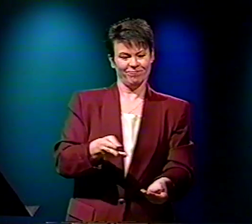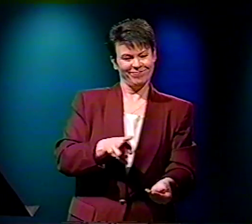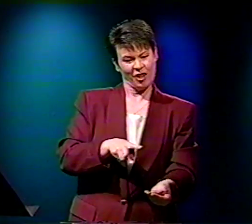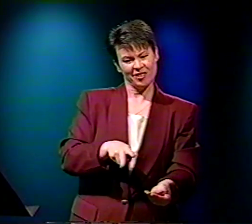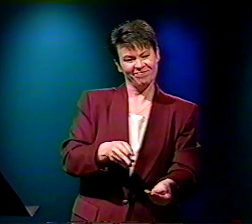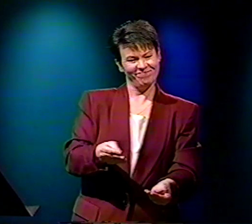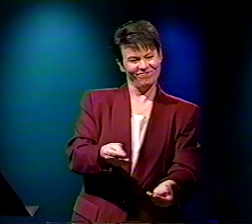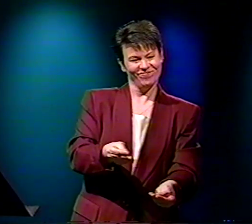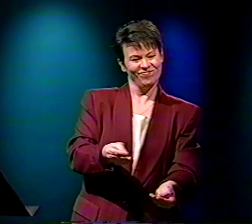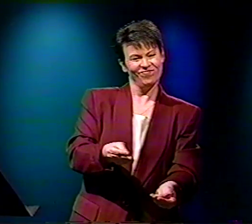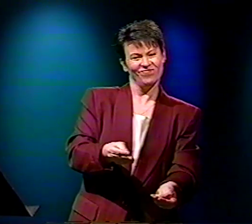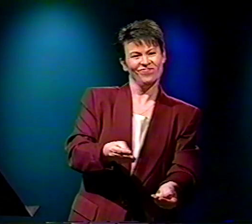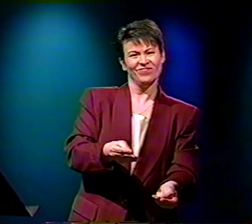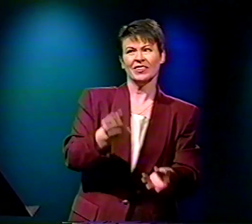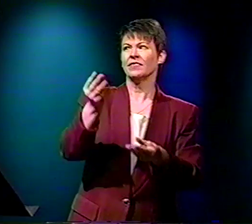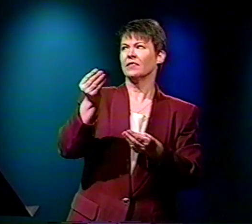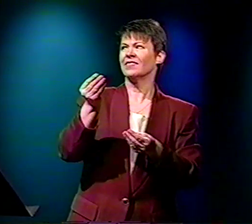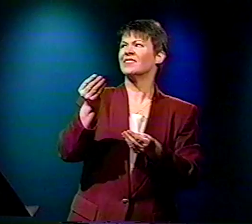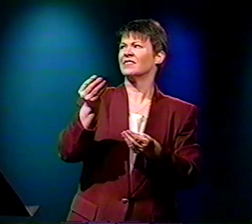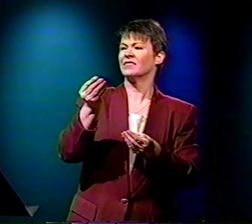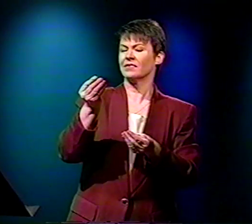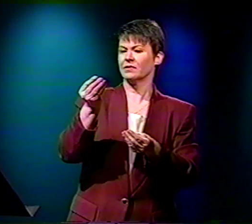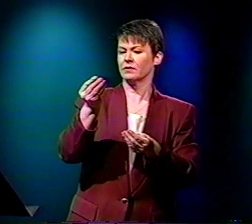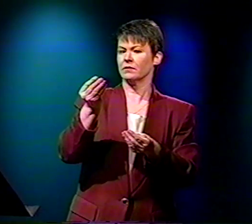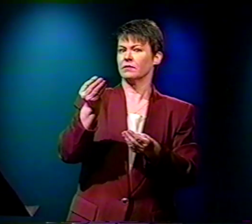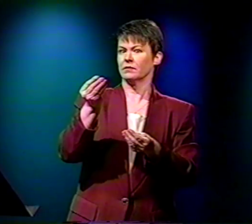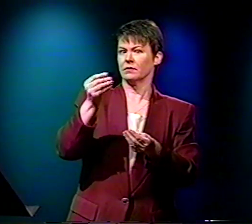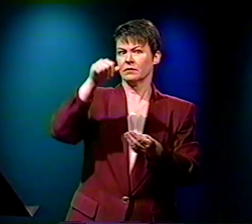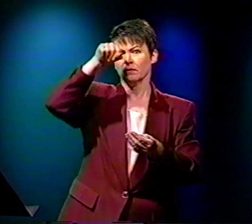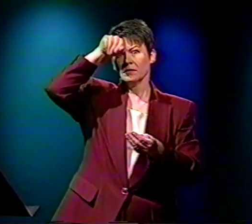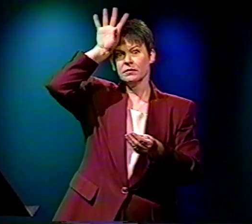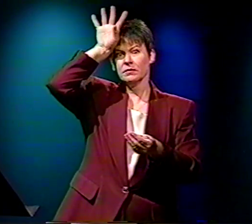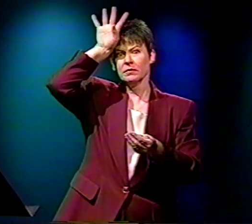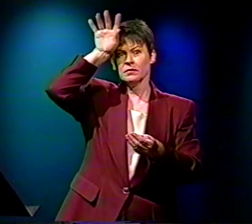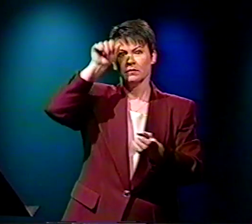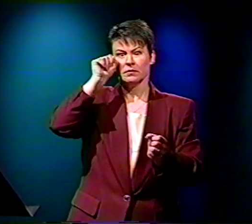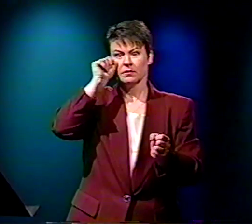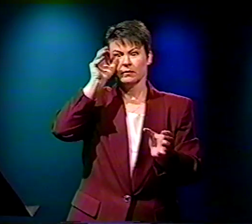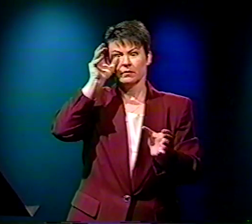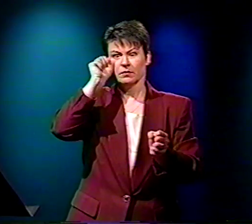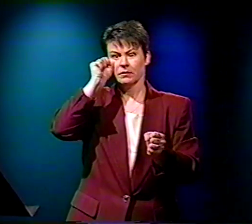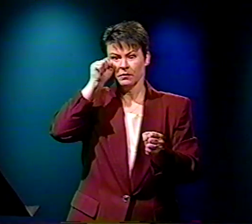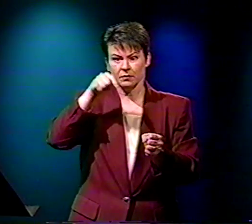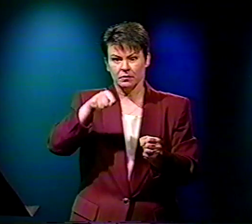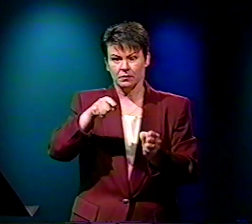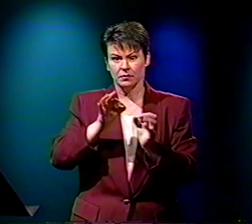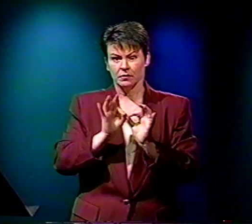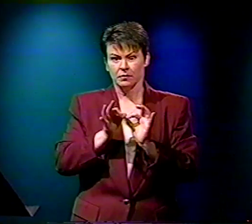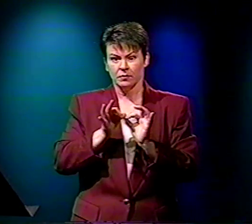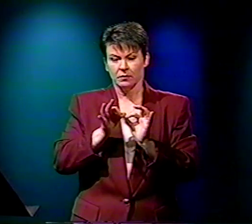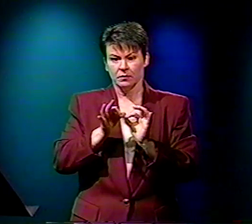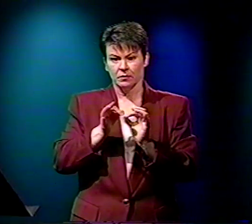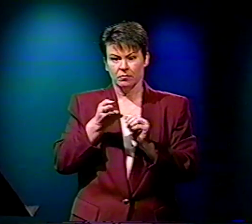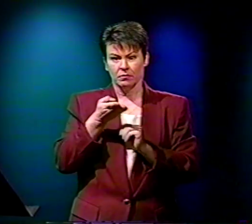from the interpreter. And the employer says, "So, take a look at this." Well, the deaf person becomes totally